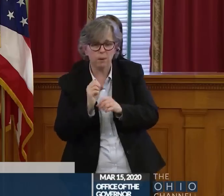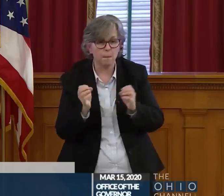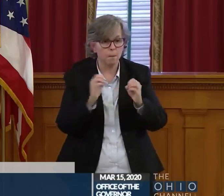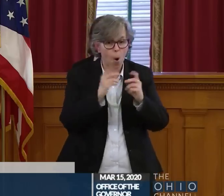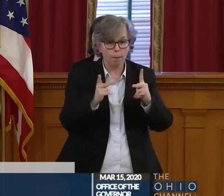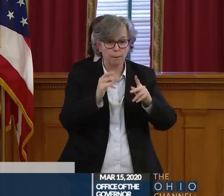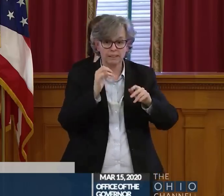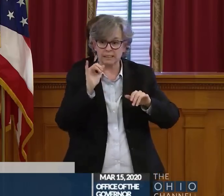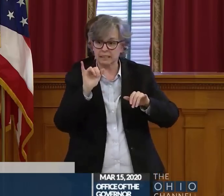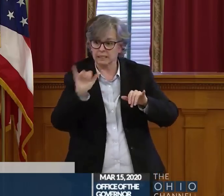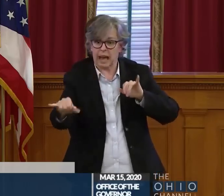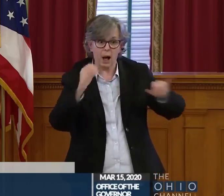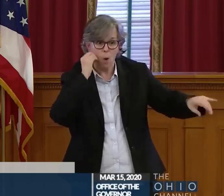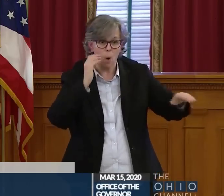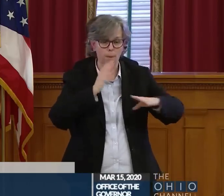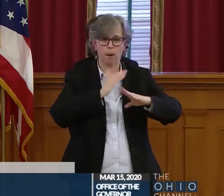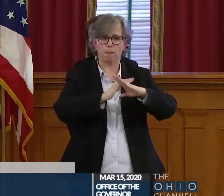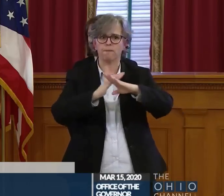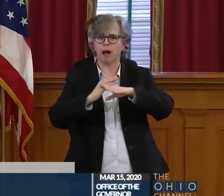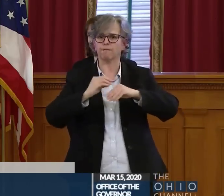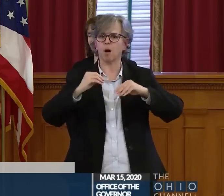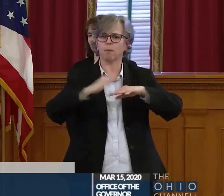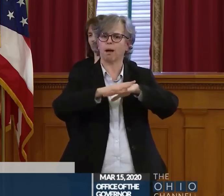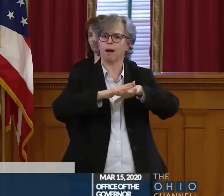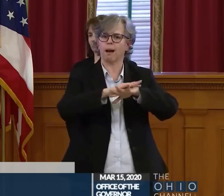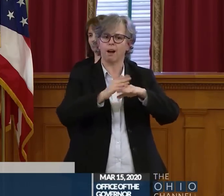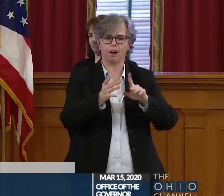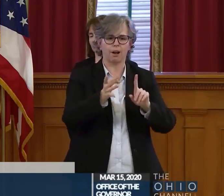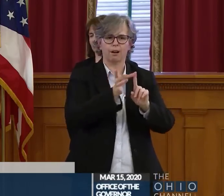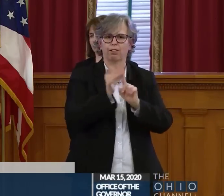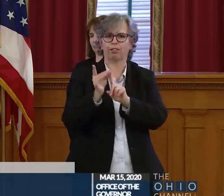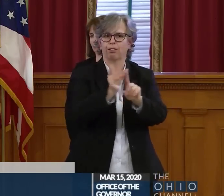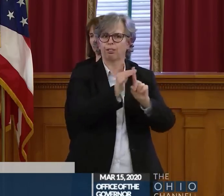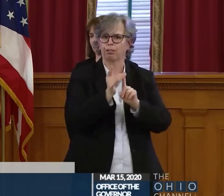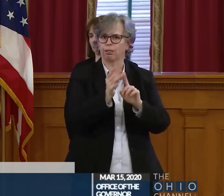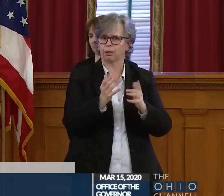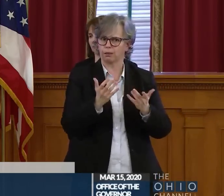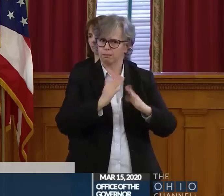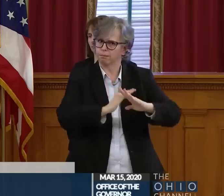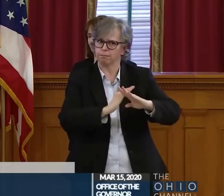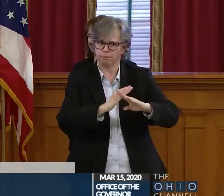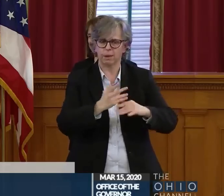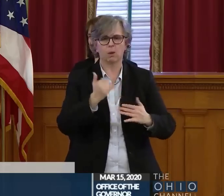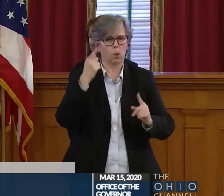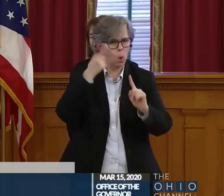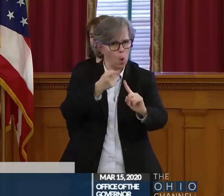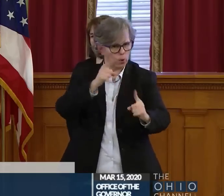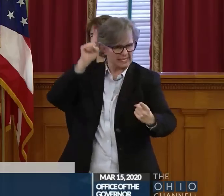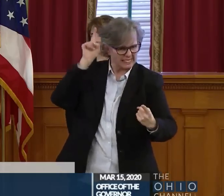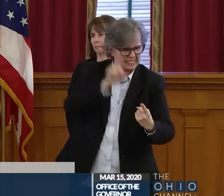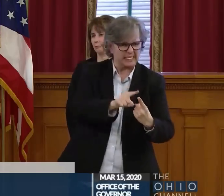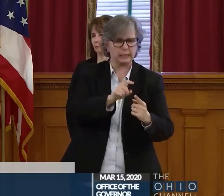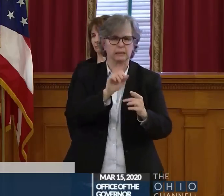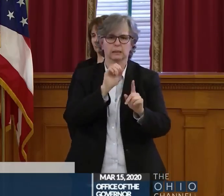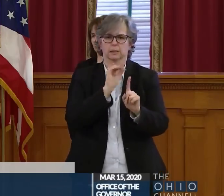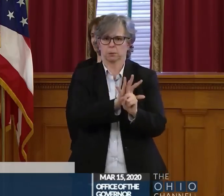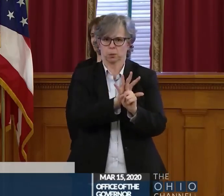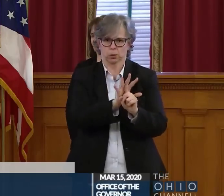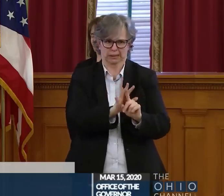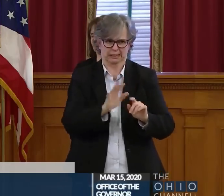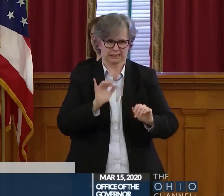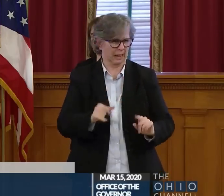the better off we are. Again, I know businesses have started separating people, and again, I